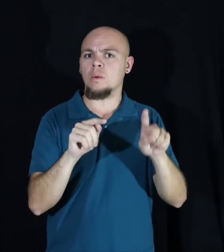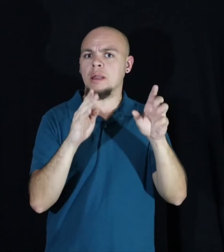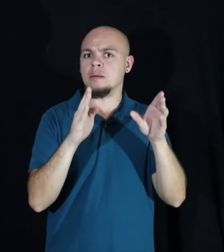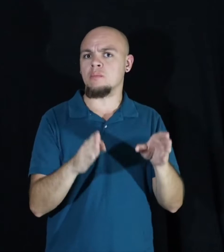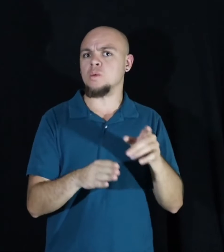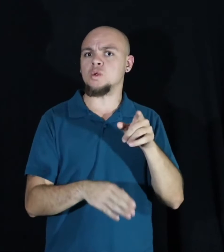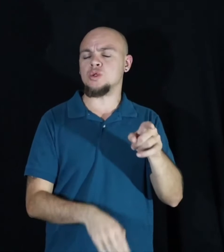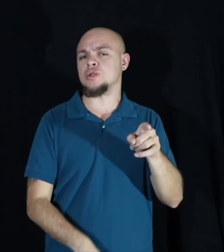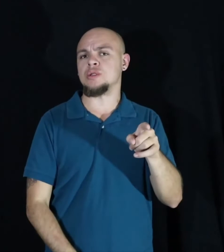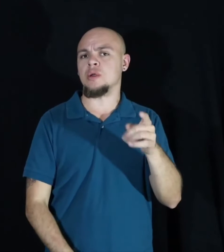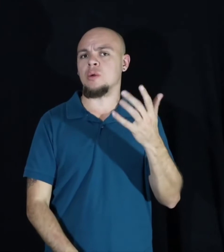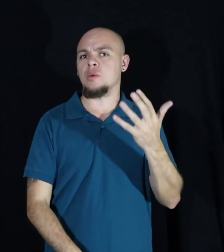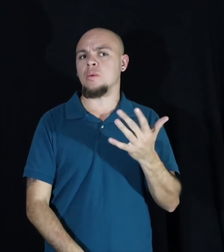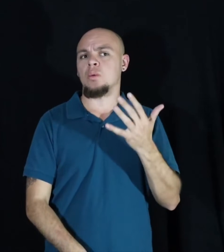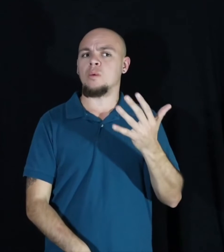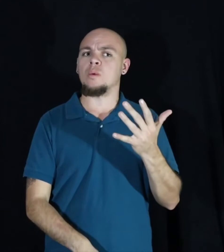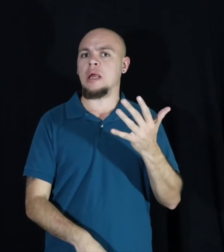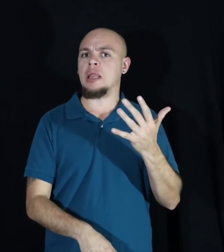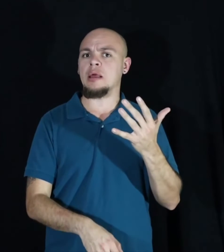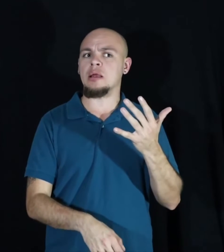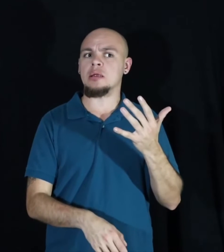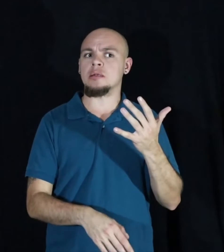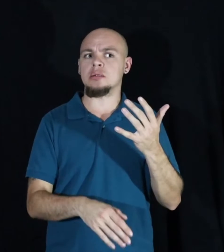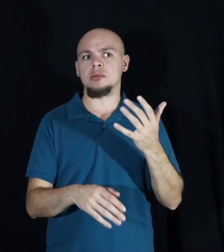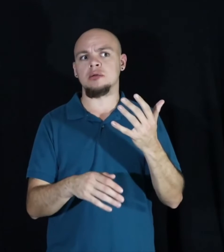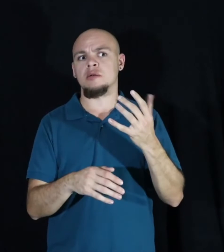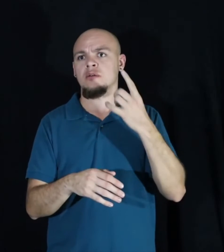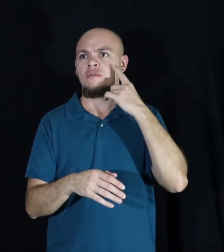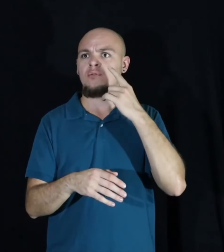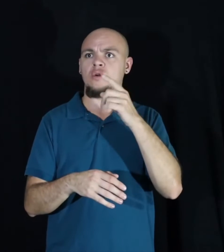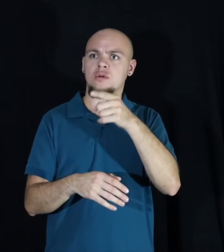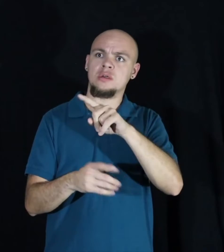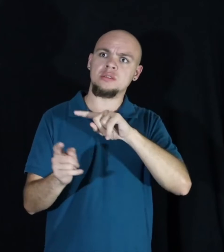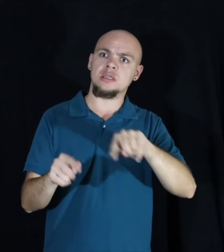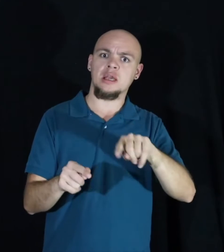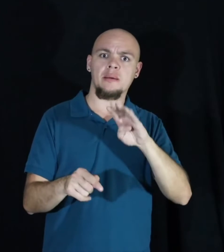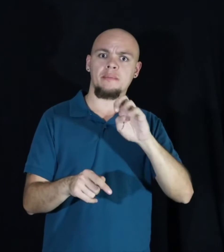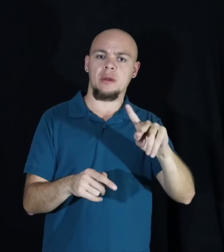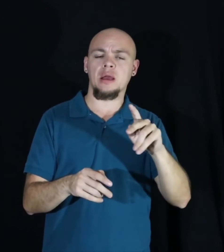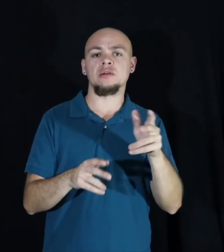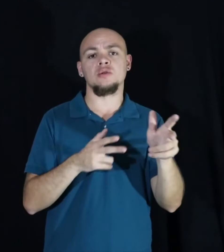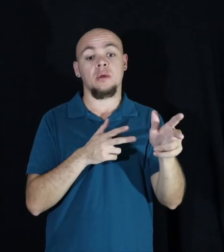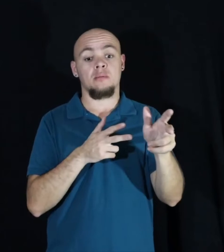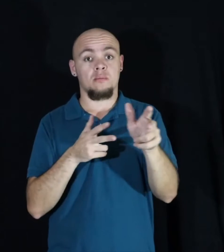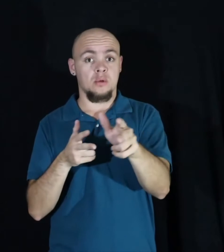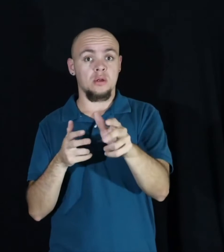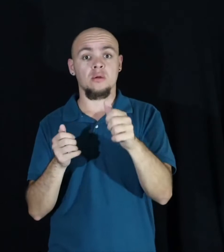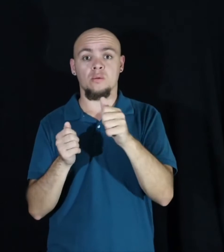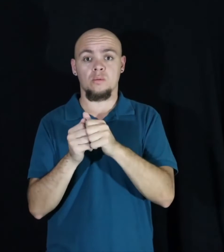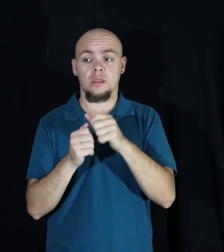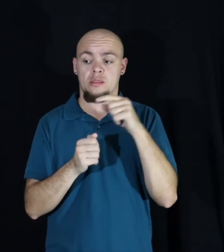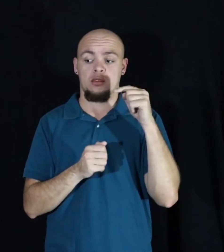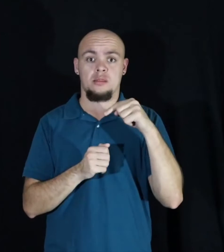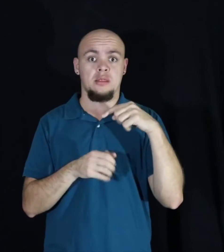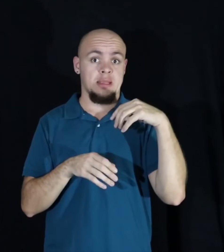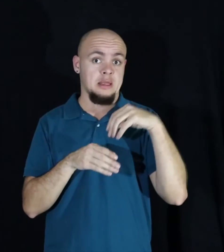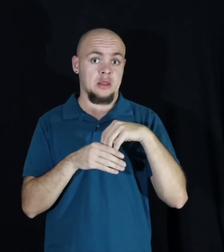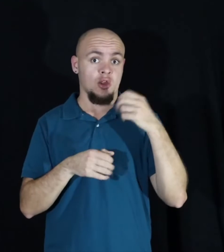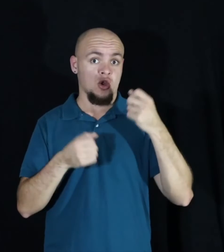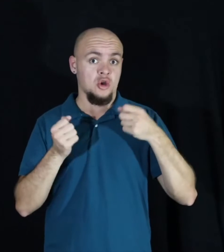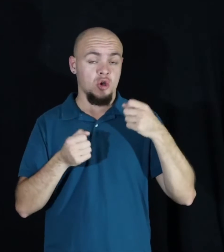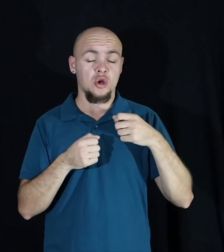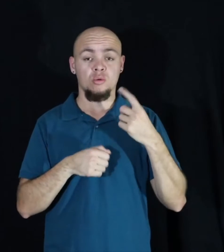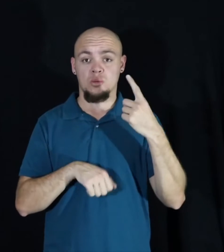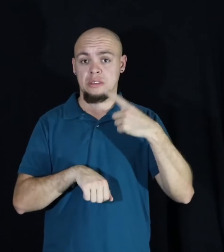was waiting for us to get back with the drugs. We did get pulled over with her in the car with us